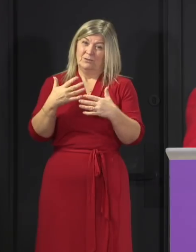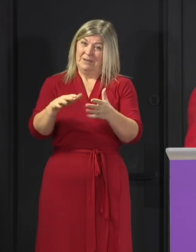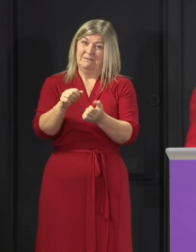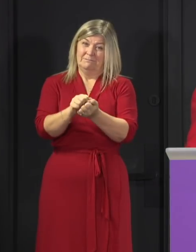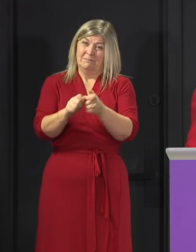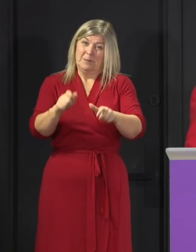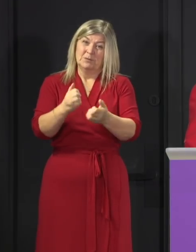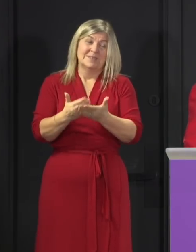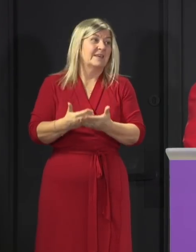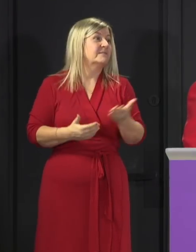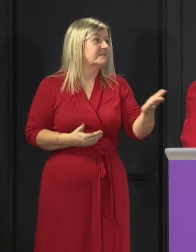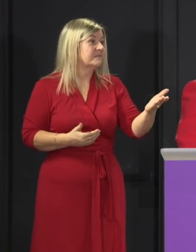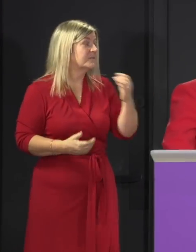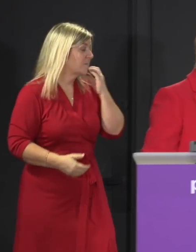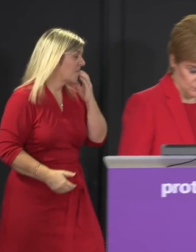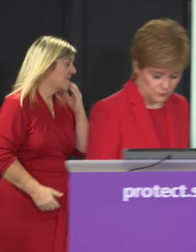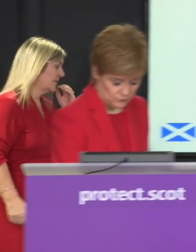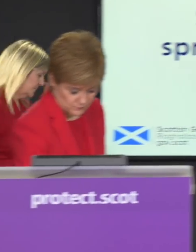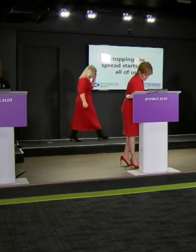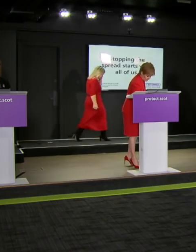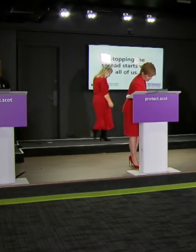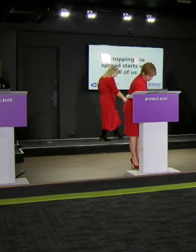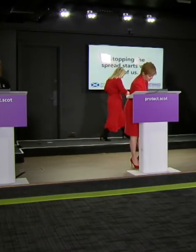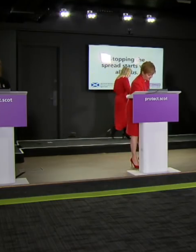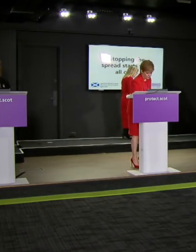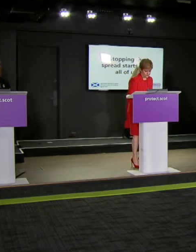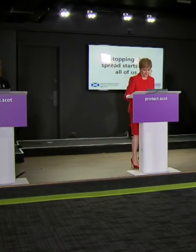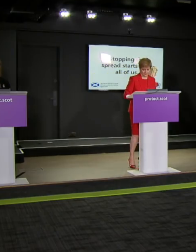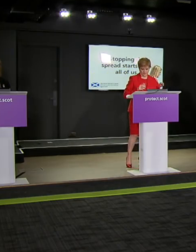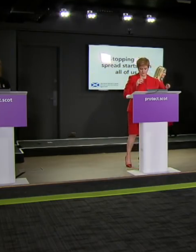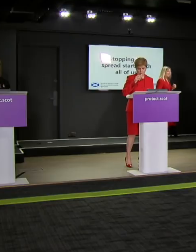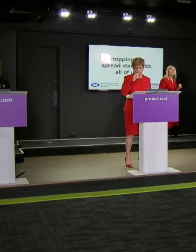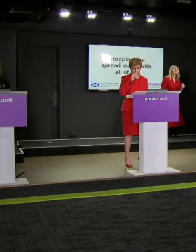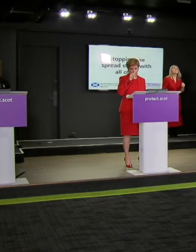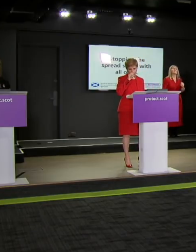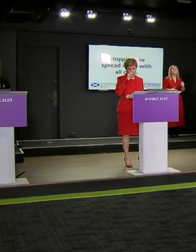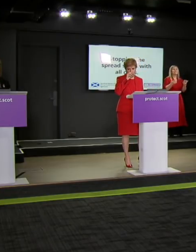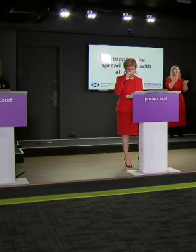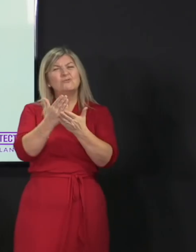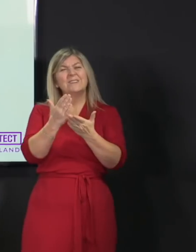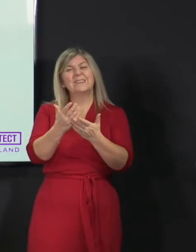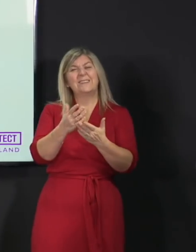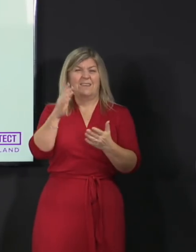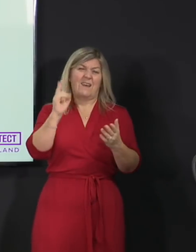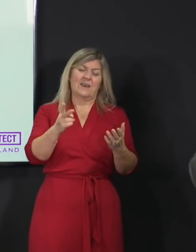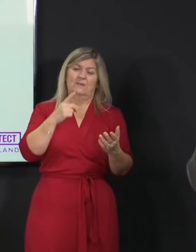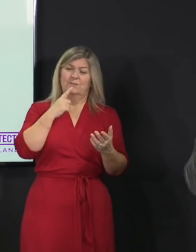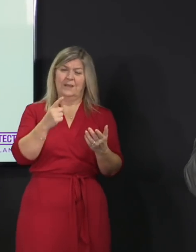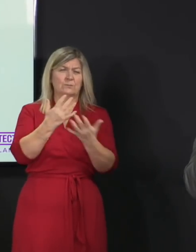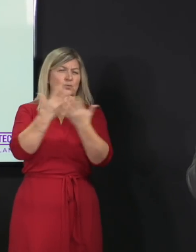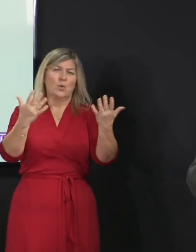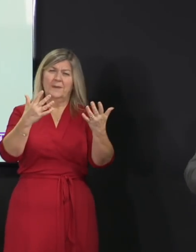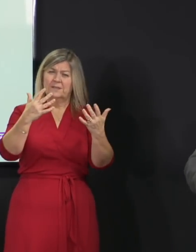pandemic. Do you want to add? Yeah, I mean, the first thing is to emphasise the multiple layers of advice and decision making here, and there